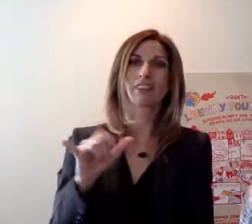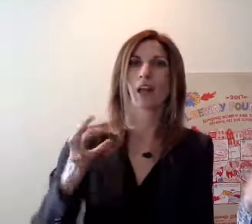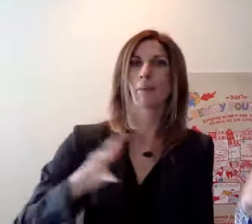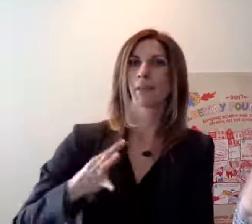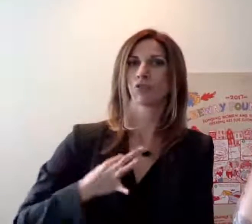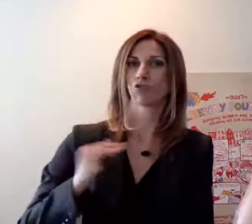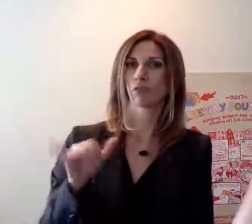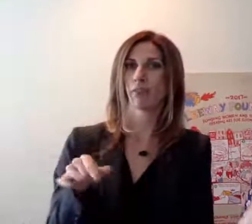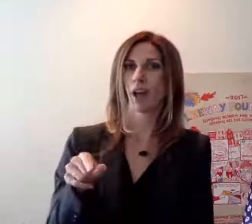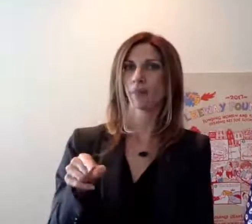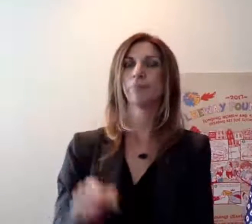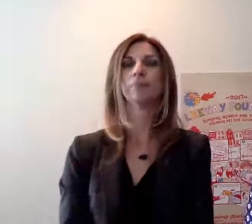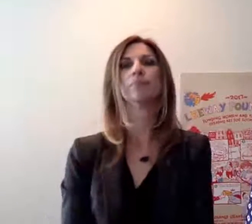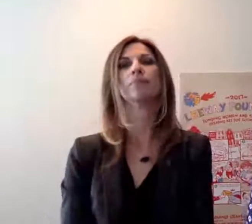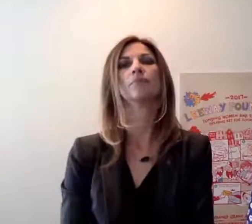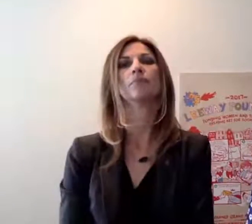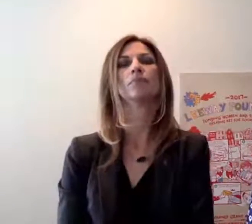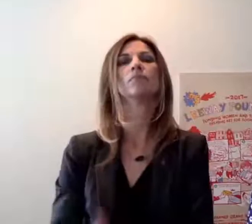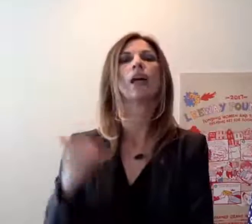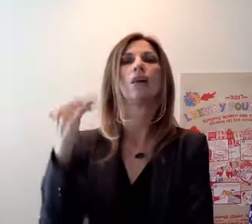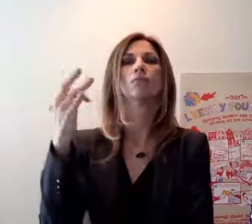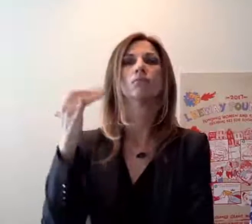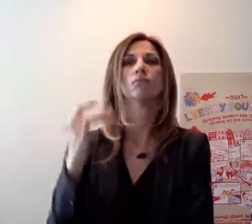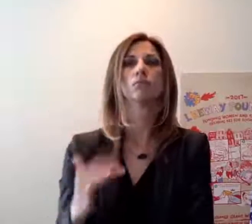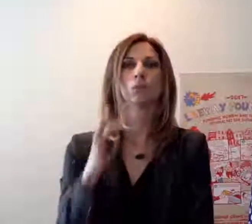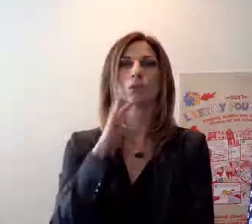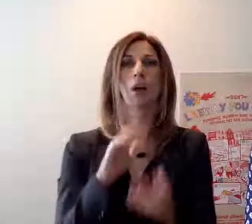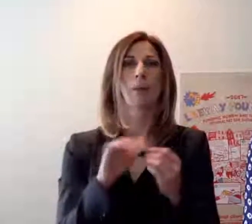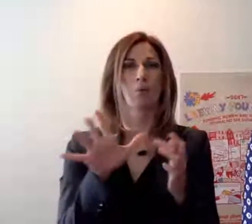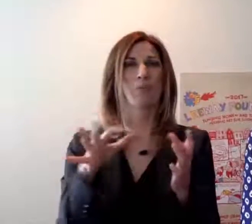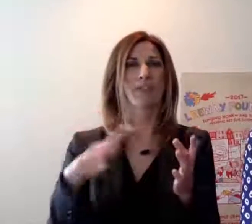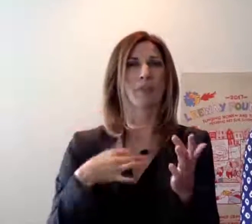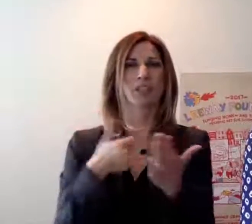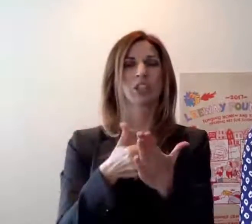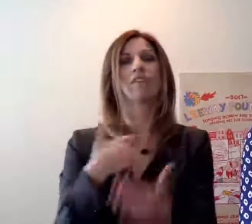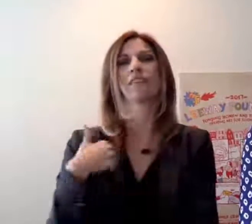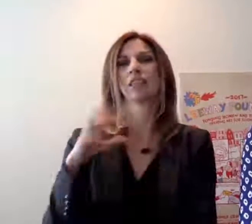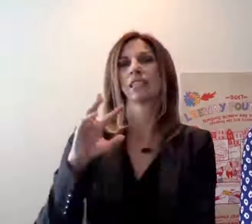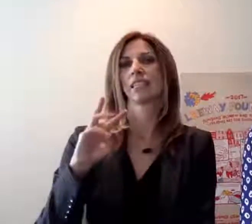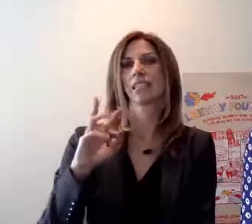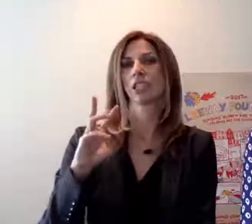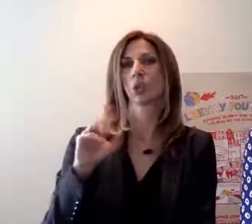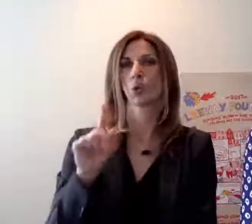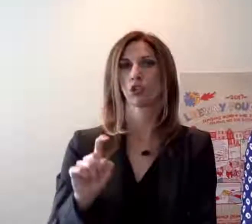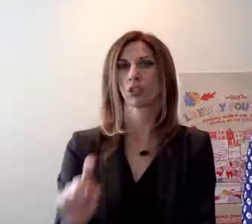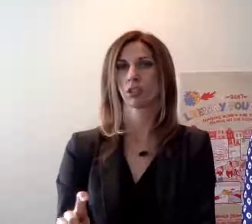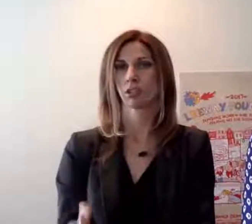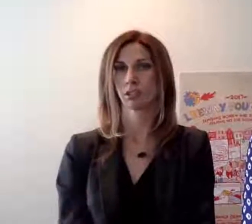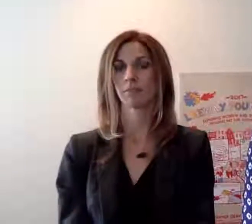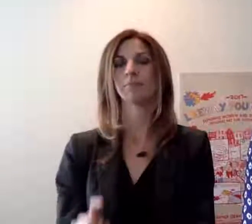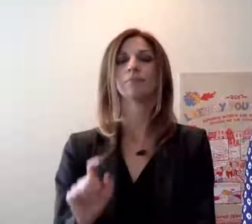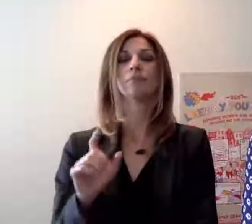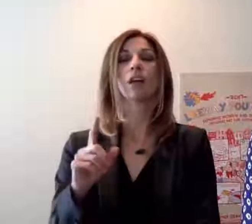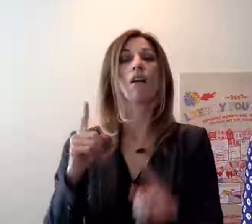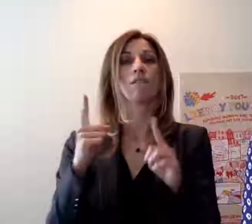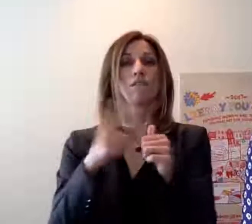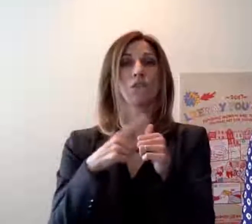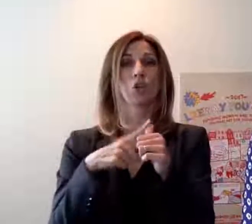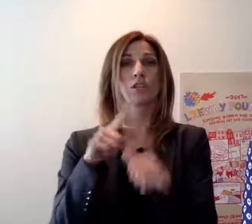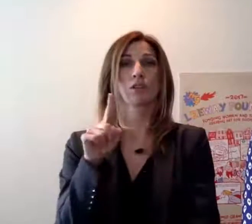And I'm going to start now in the body of the application with the 6 questions. So the first question